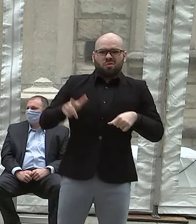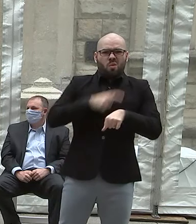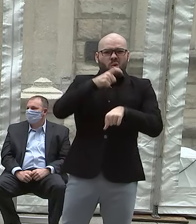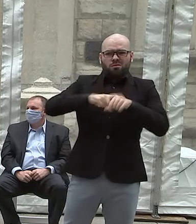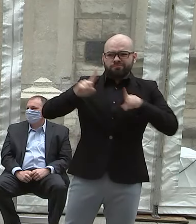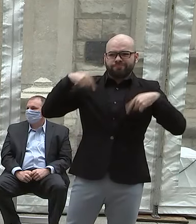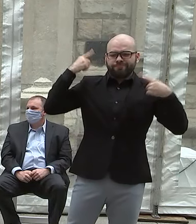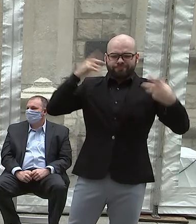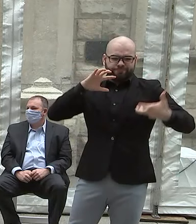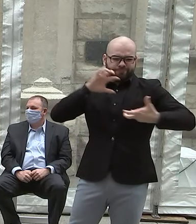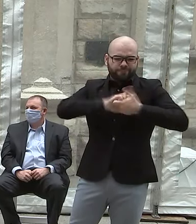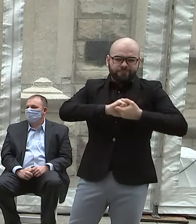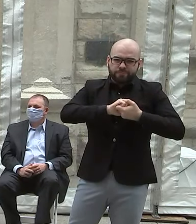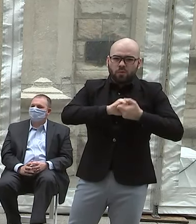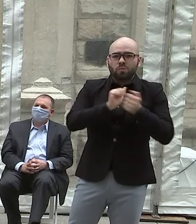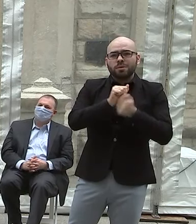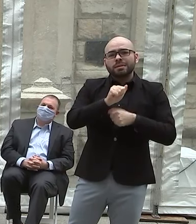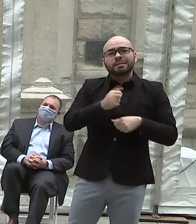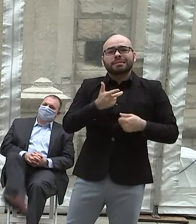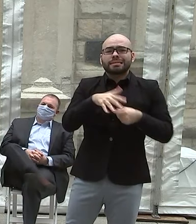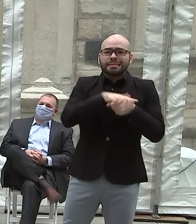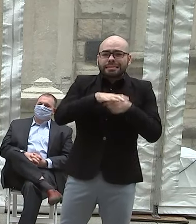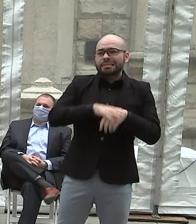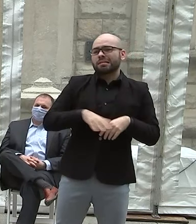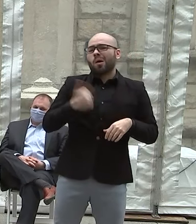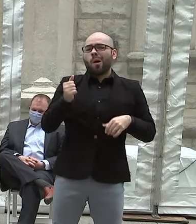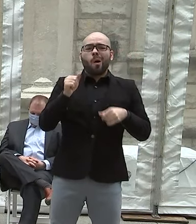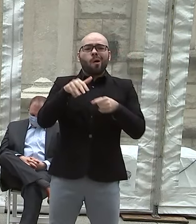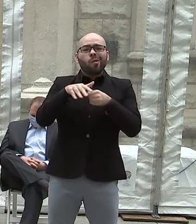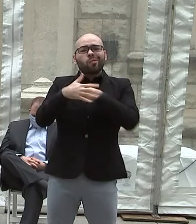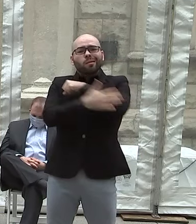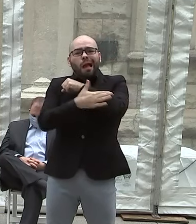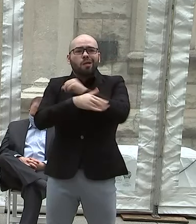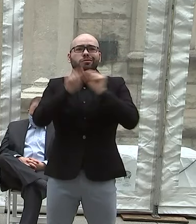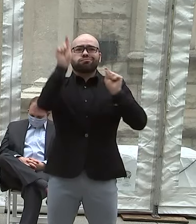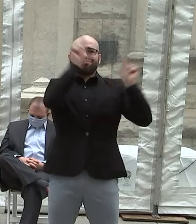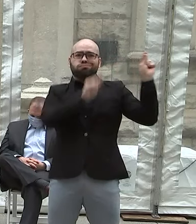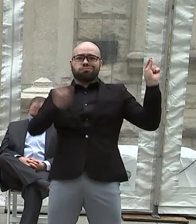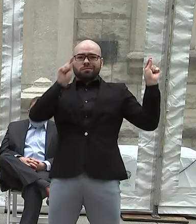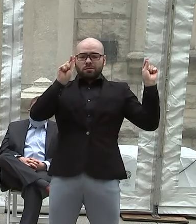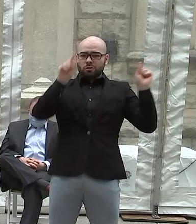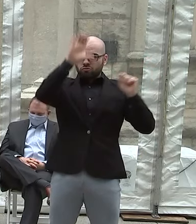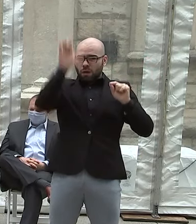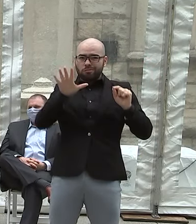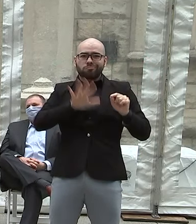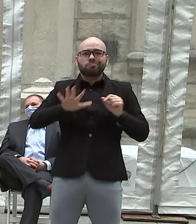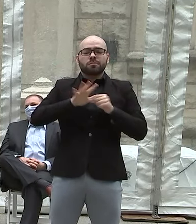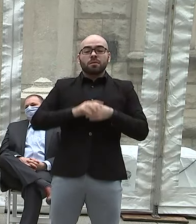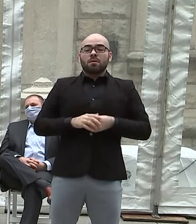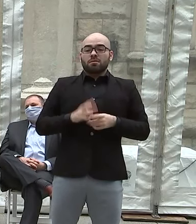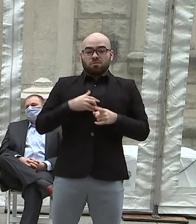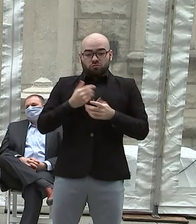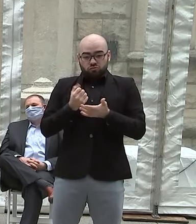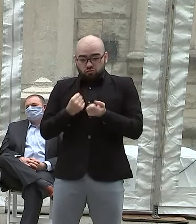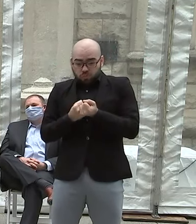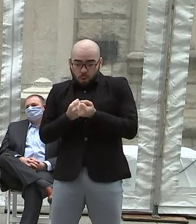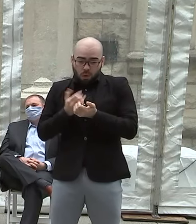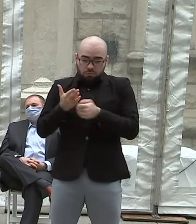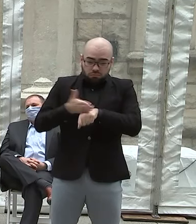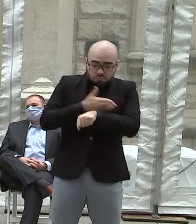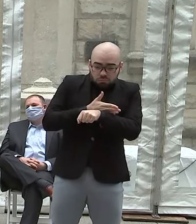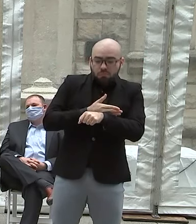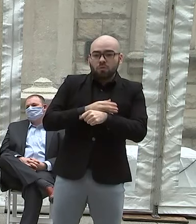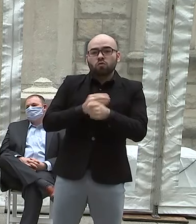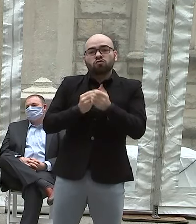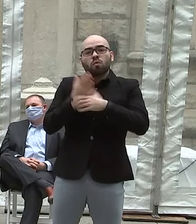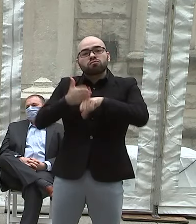closely with the city and the collar counties to lay the foundation for regional economic growth and development. And the formation of the Recovery